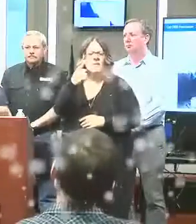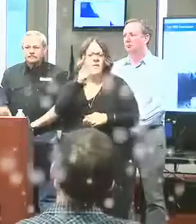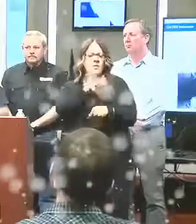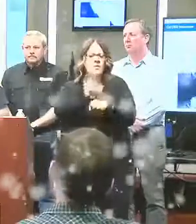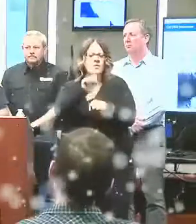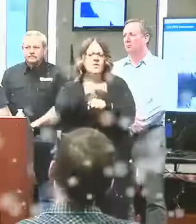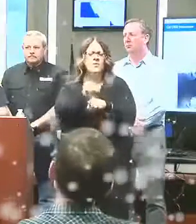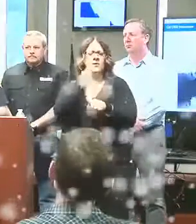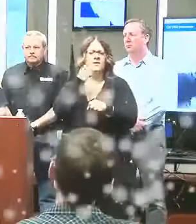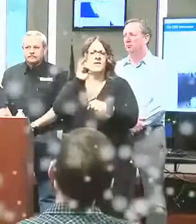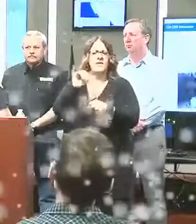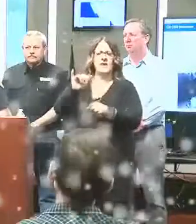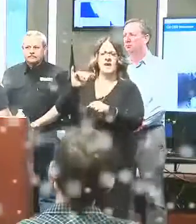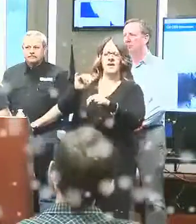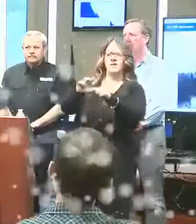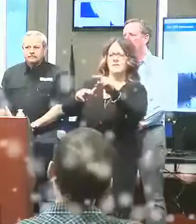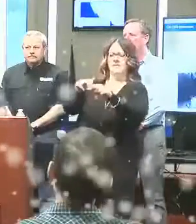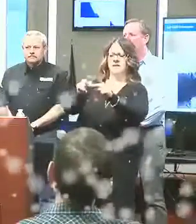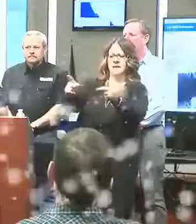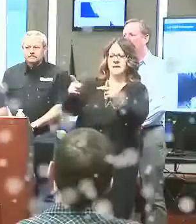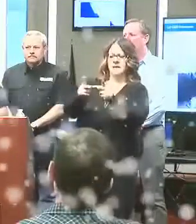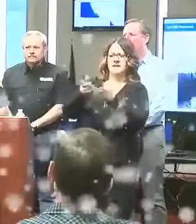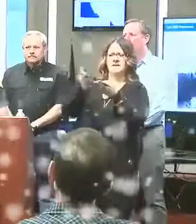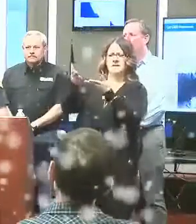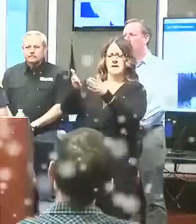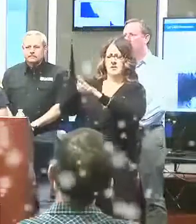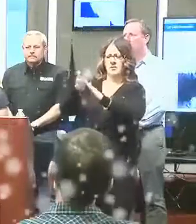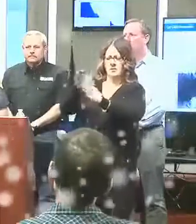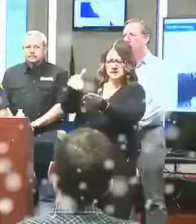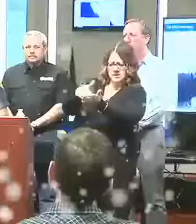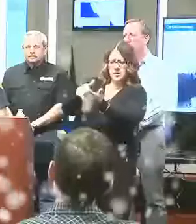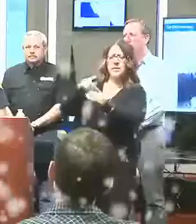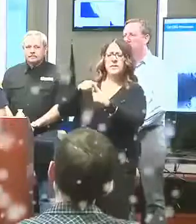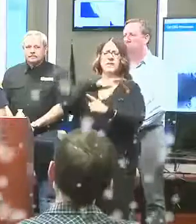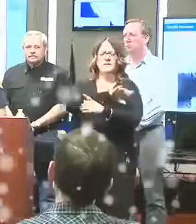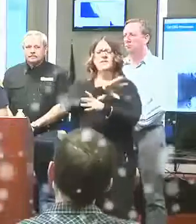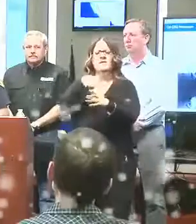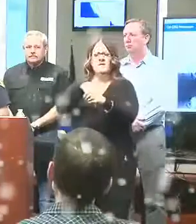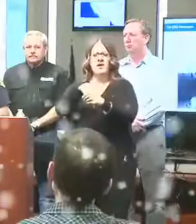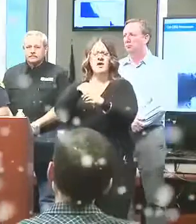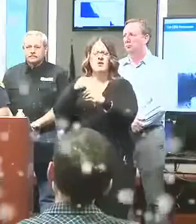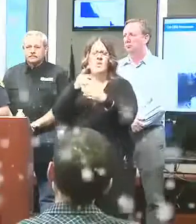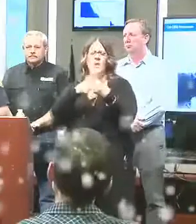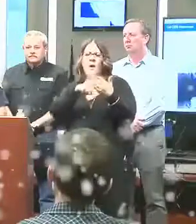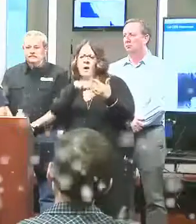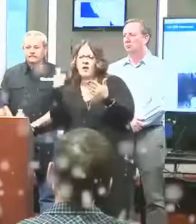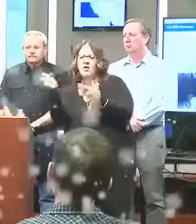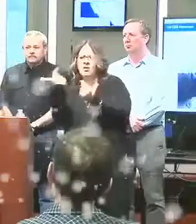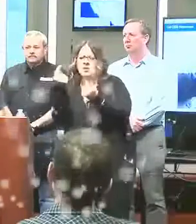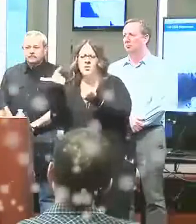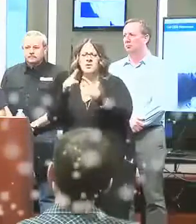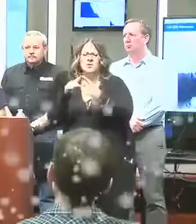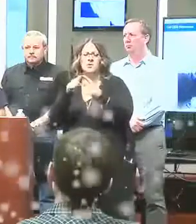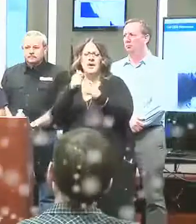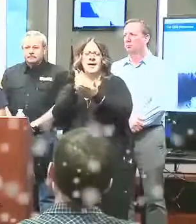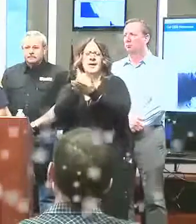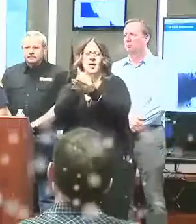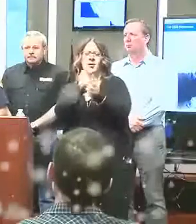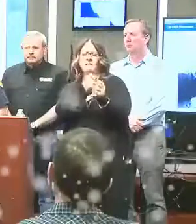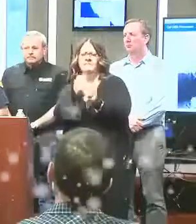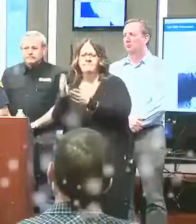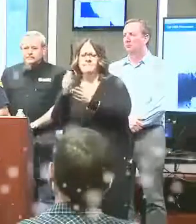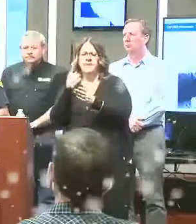plans for the facility and the operations there, but they have been very actively engaged in contingency planning well outside of and